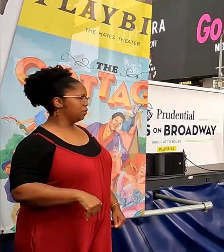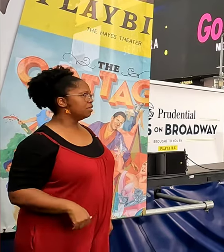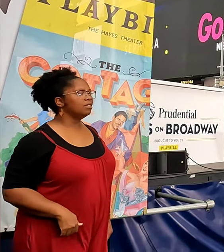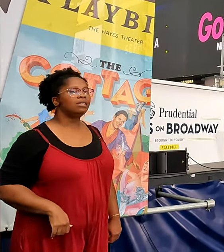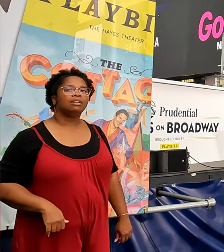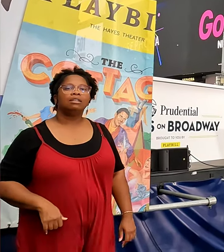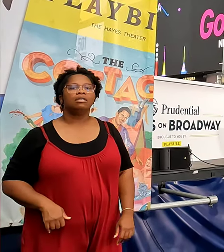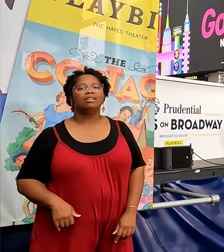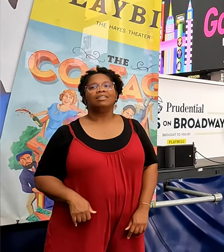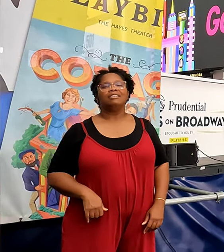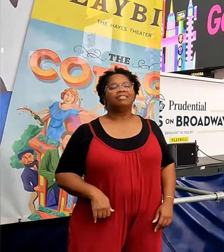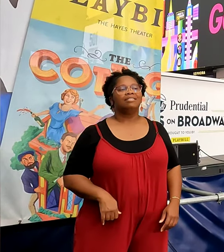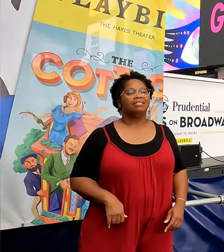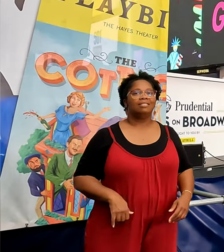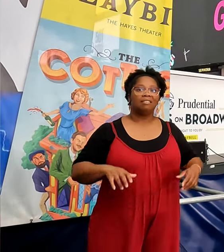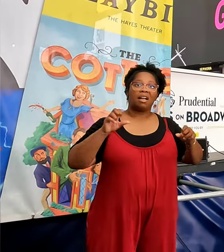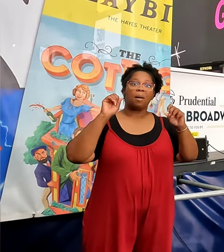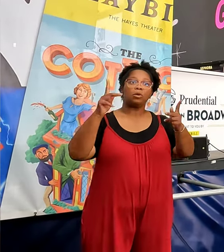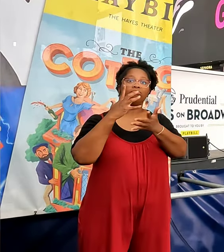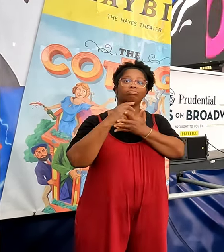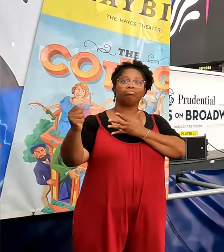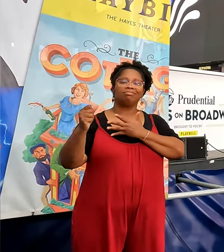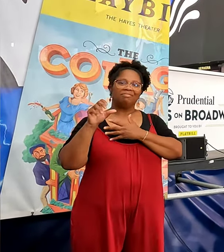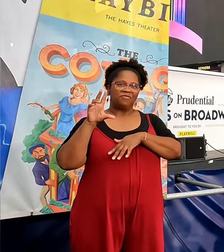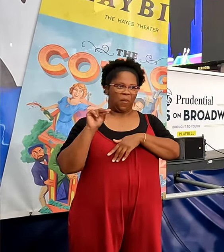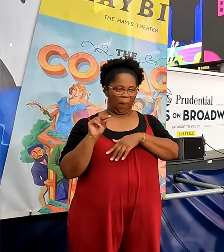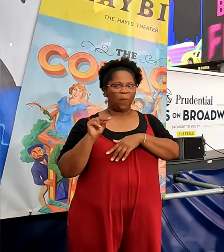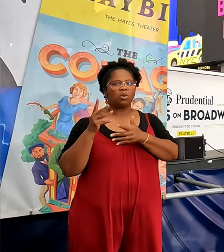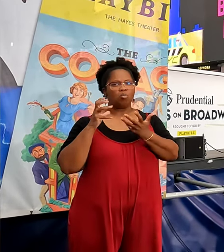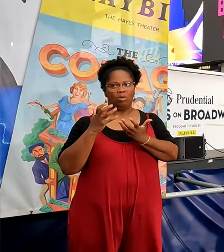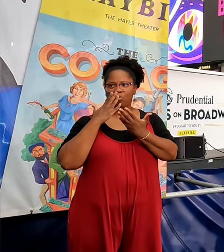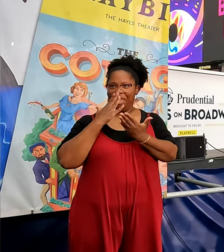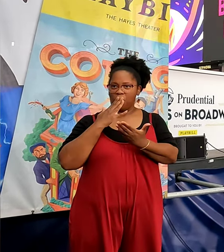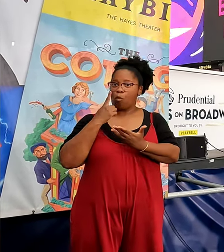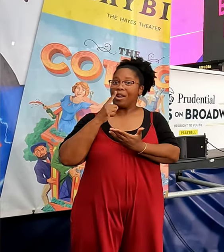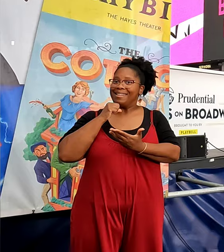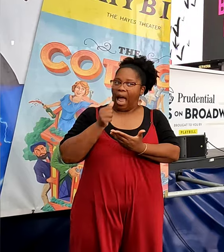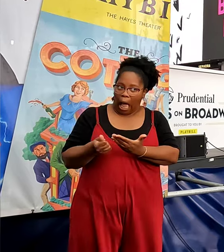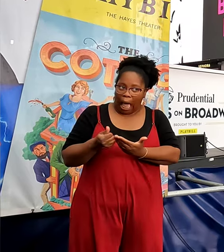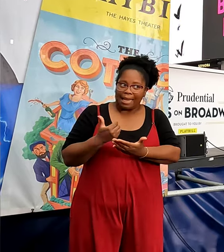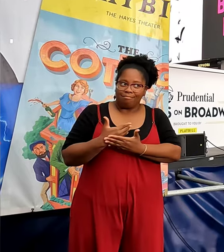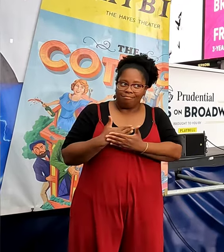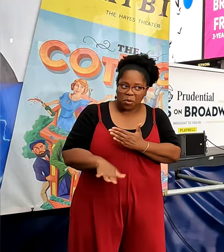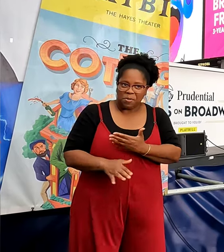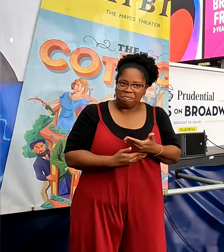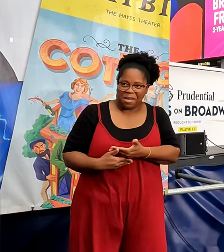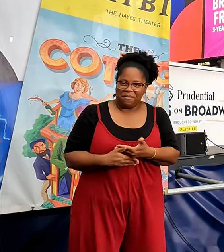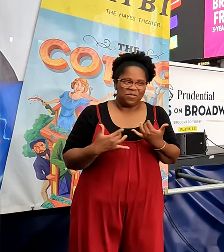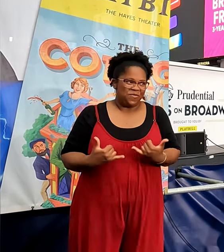BlackTheatreUnited.com. We couldn't let it pass today to say thank you very much for not giving birth right now.